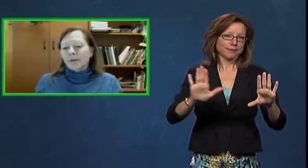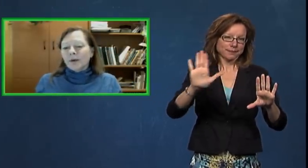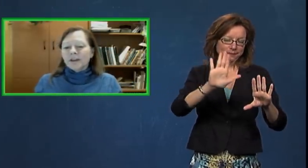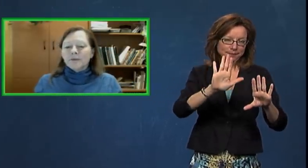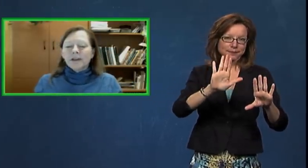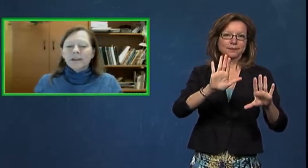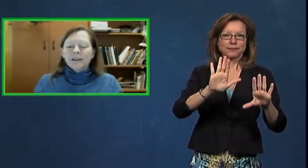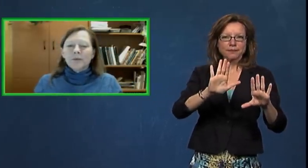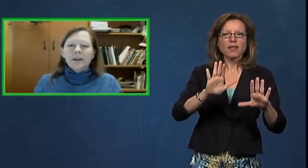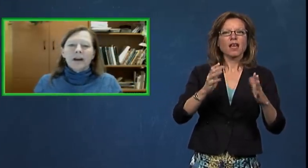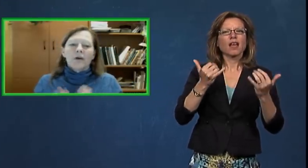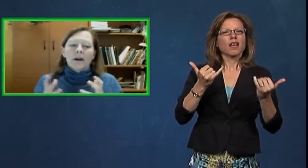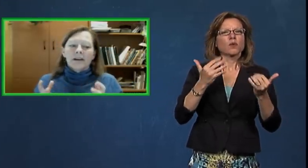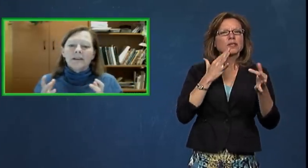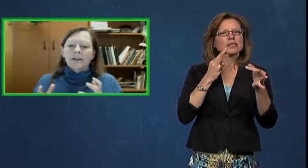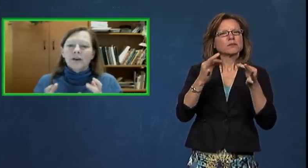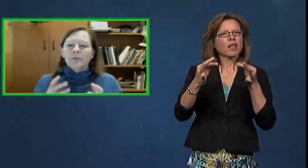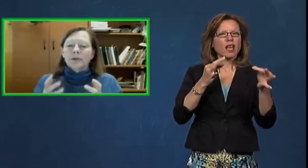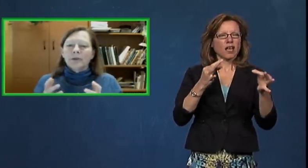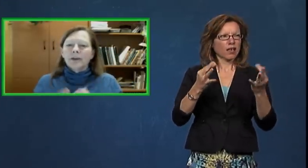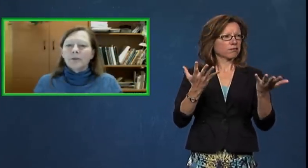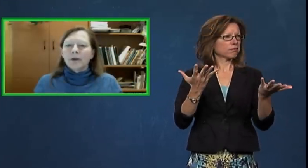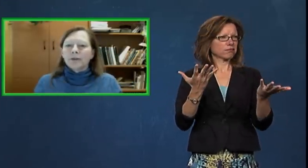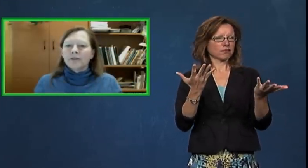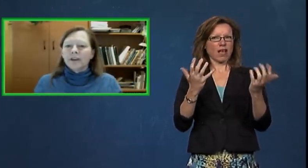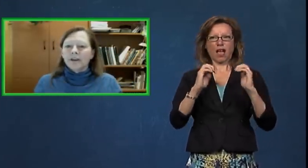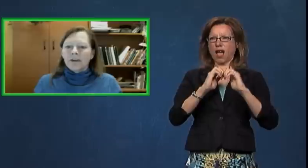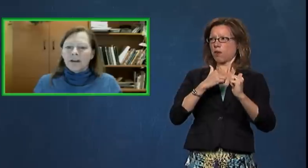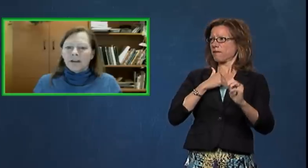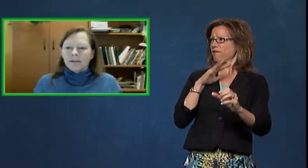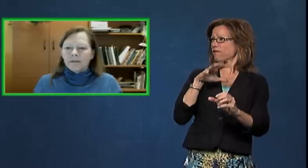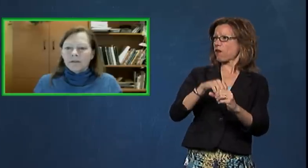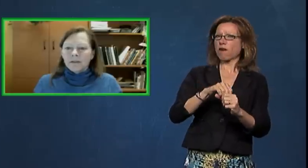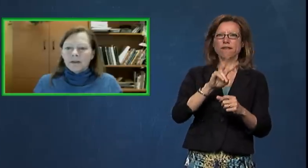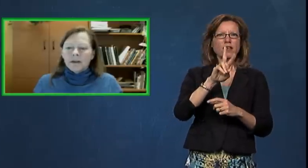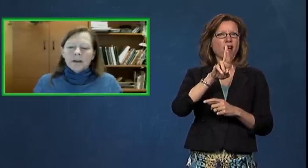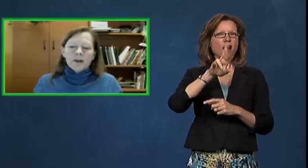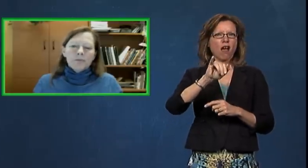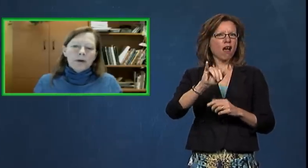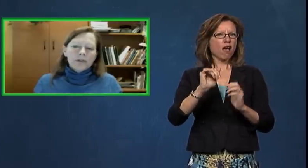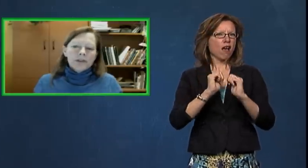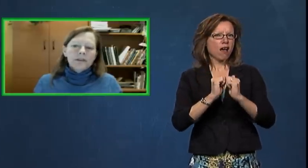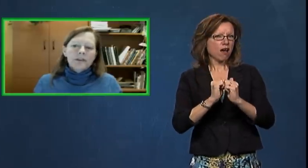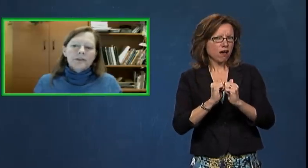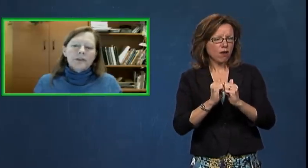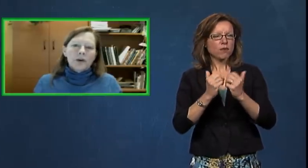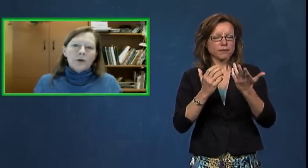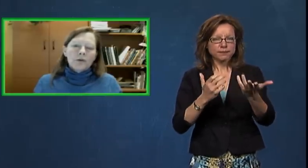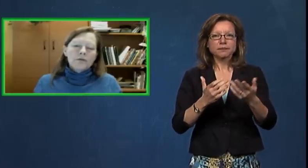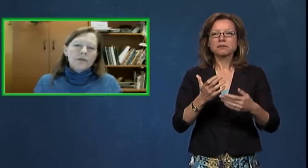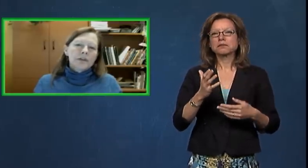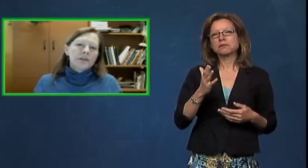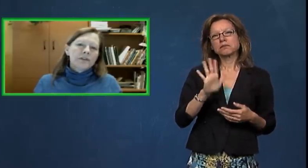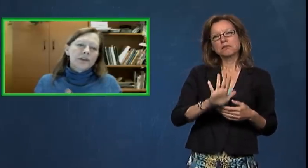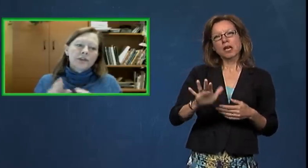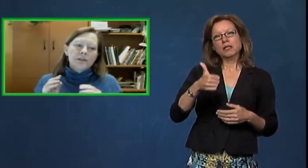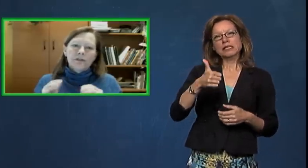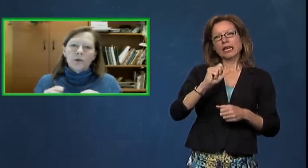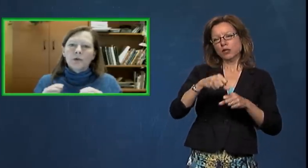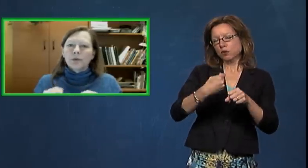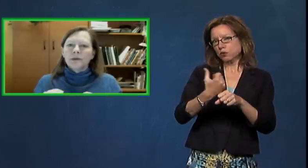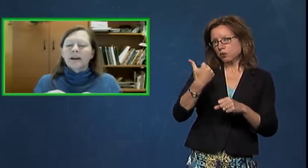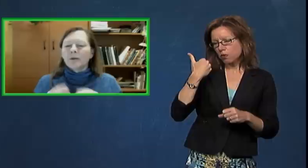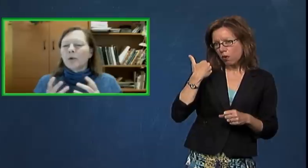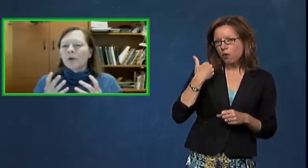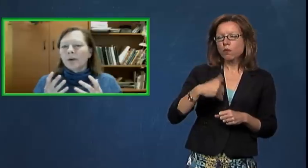And I want to explain a little bit how I ended up learning about VRI. About 10 years ago, the Division of